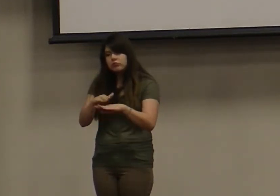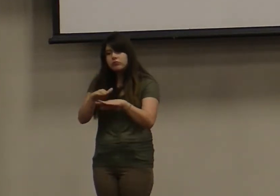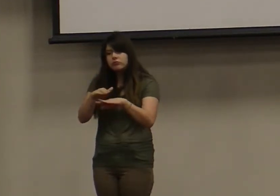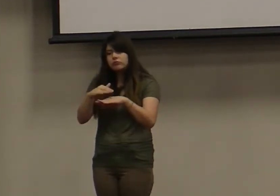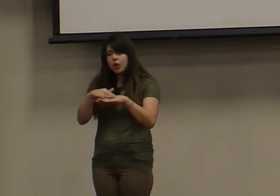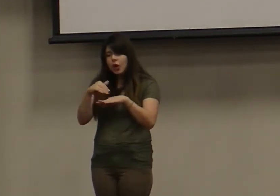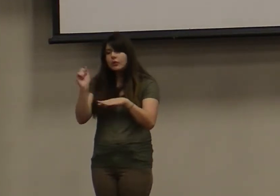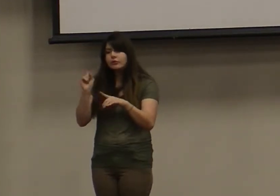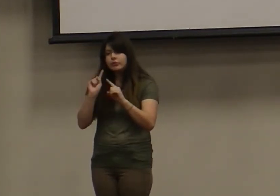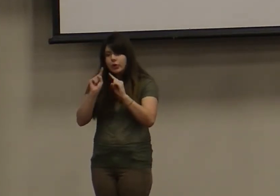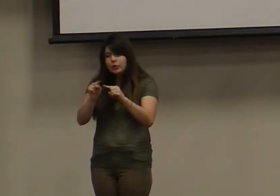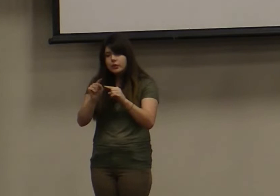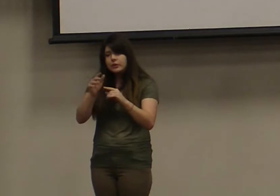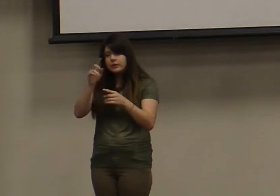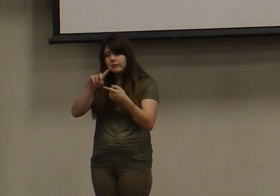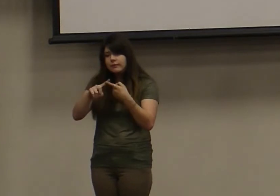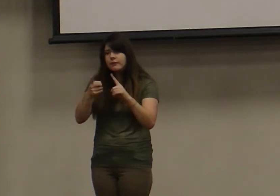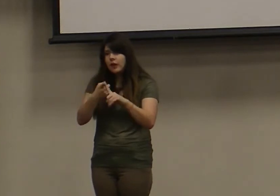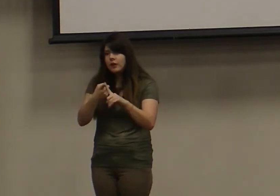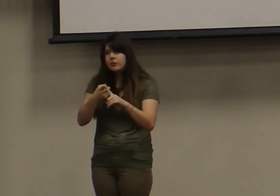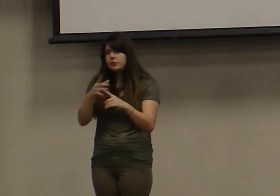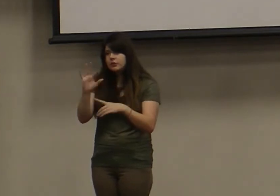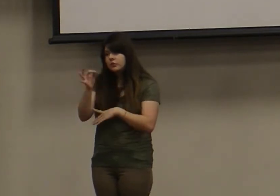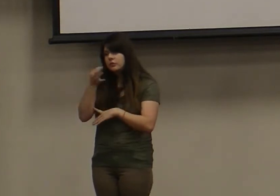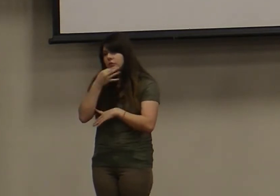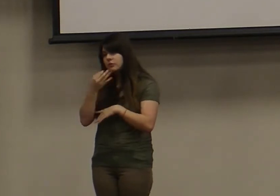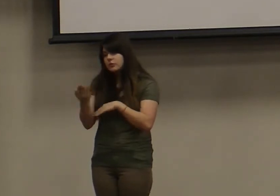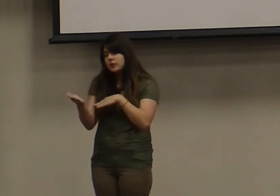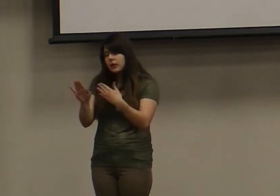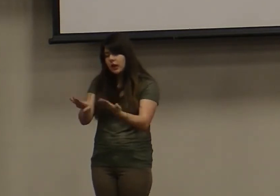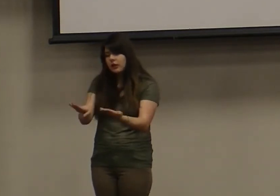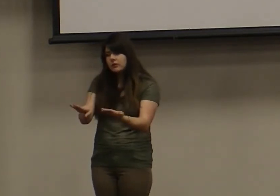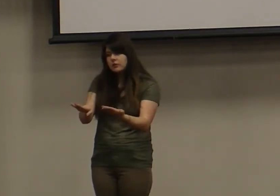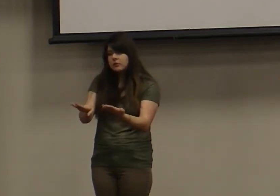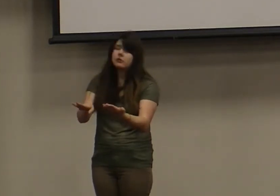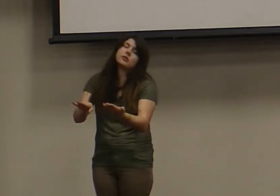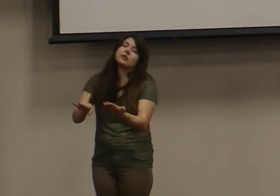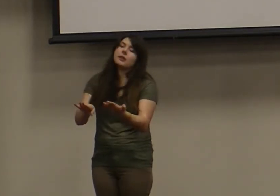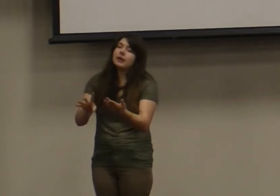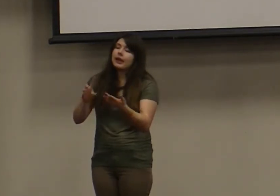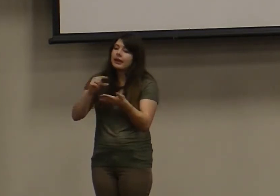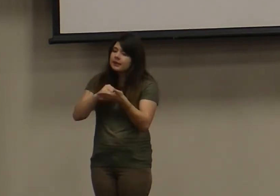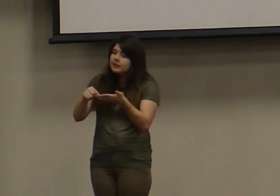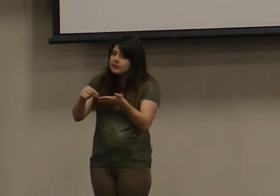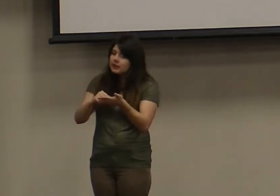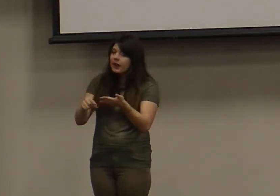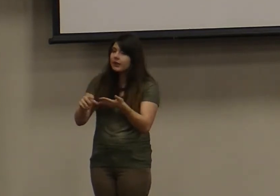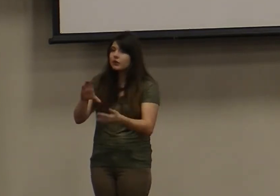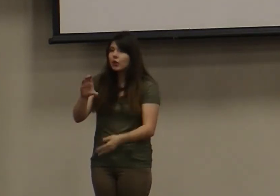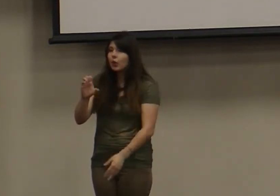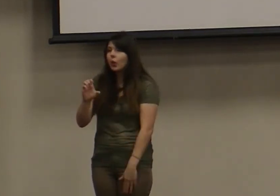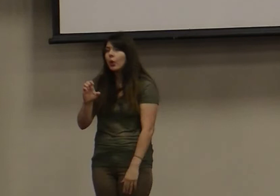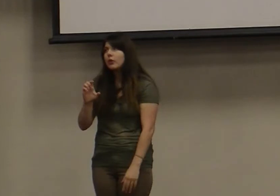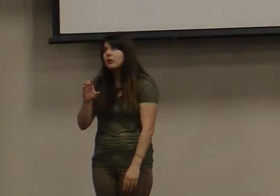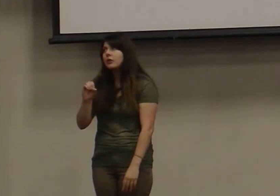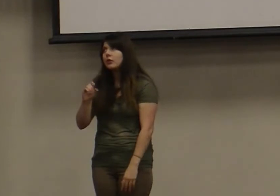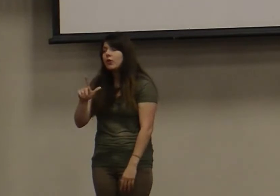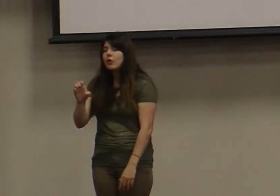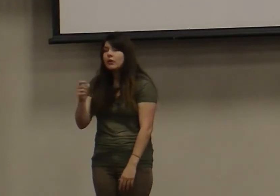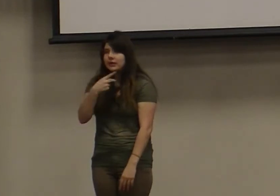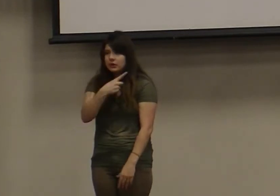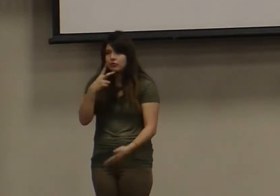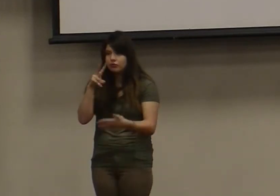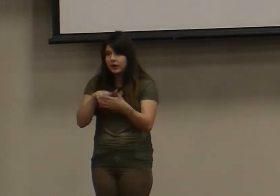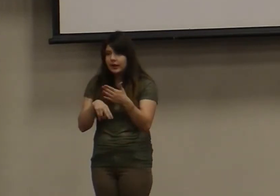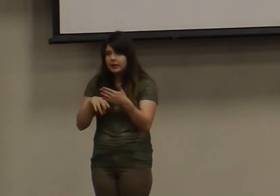friend who is about to die. And the text that Cole read for us over in John chapter